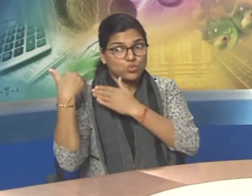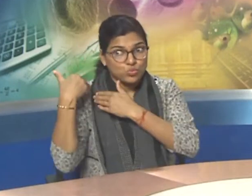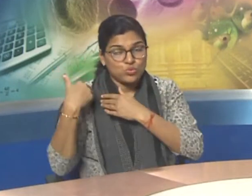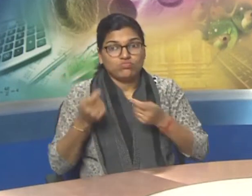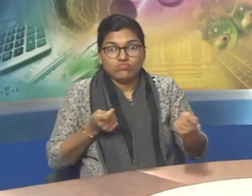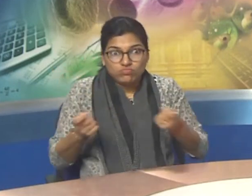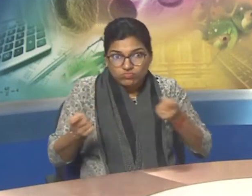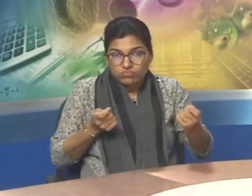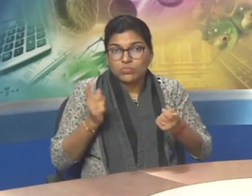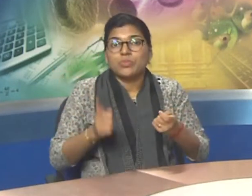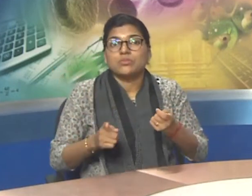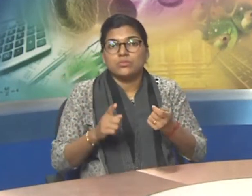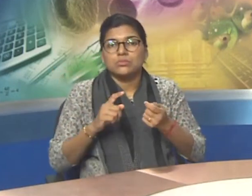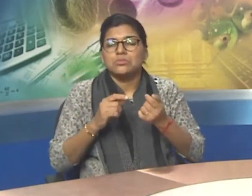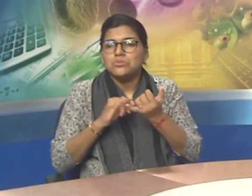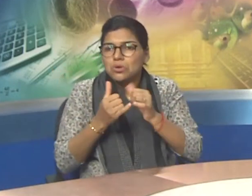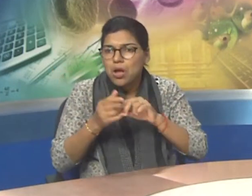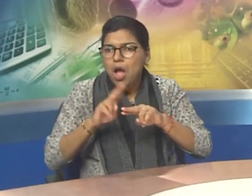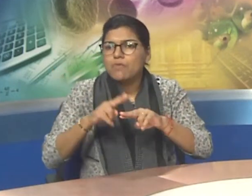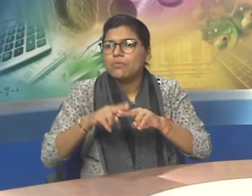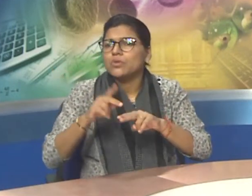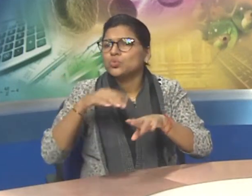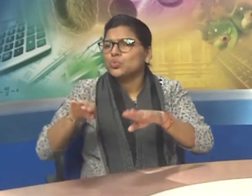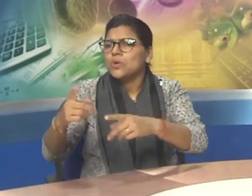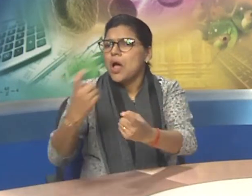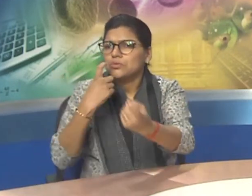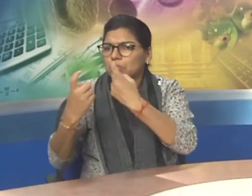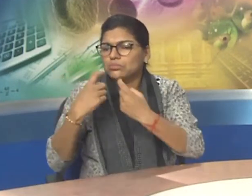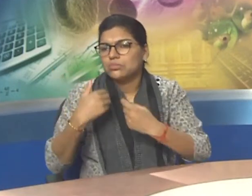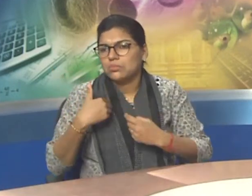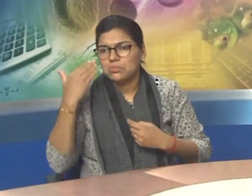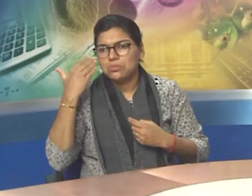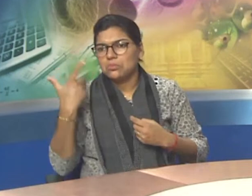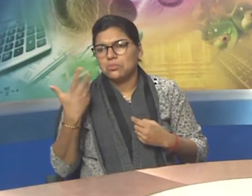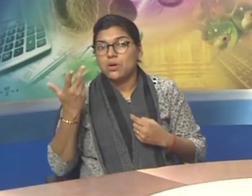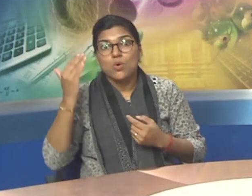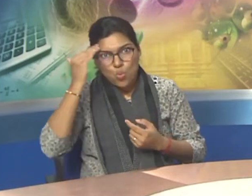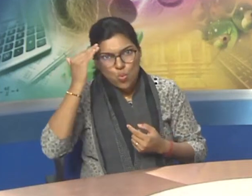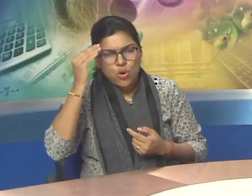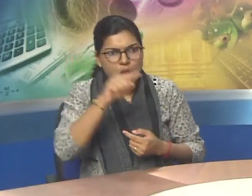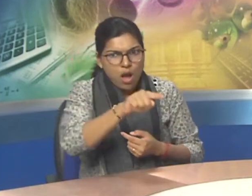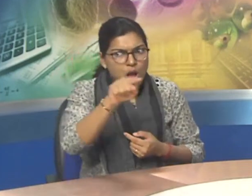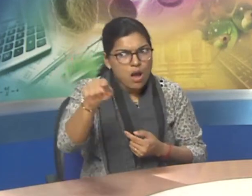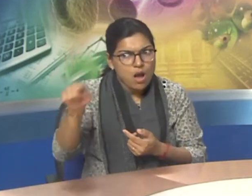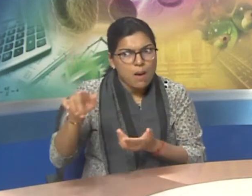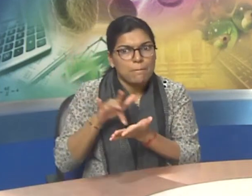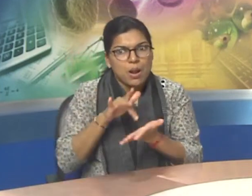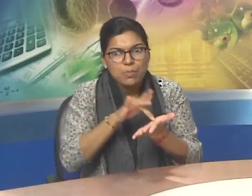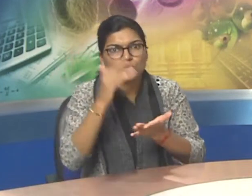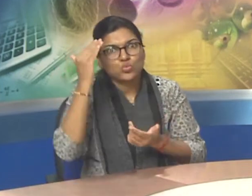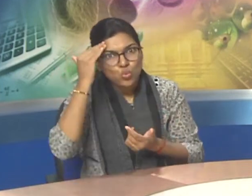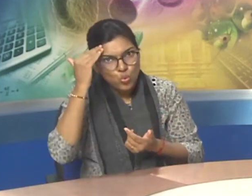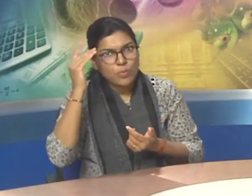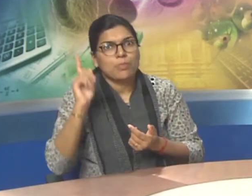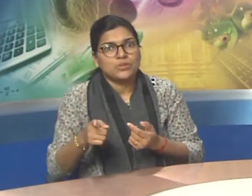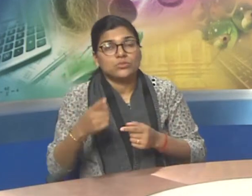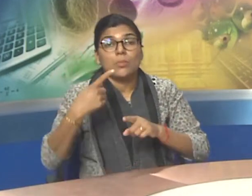Library staff is very important because they are the people who are the connecting pin between the library and the reader.